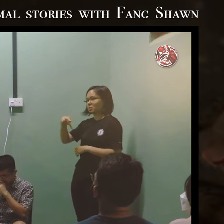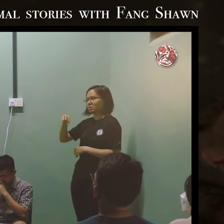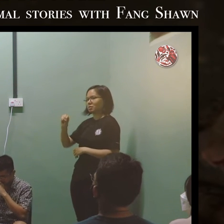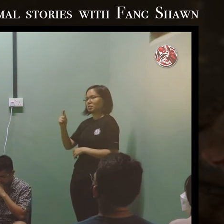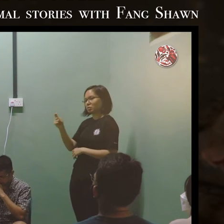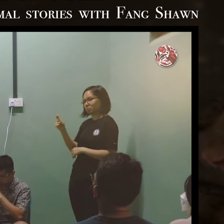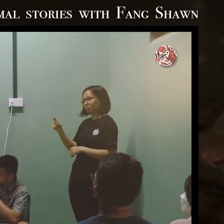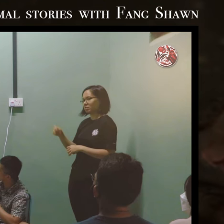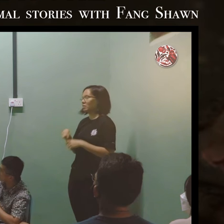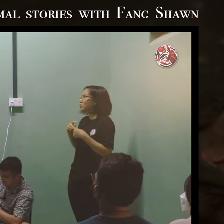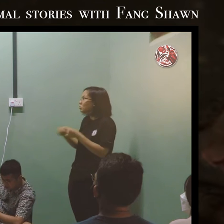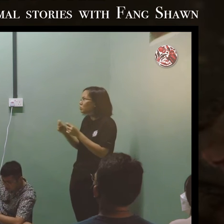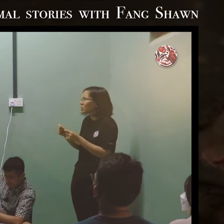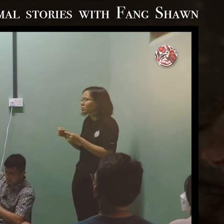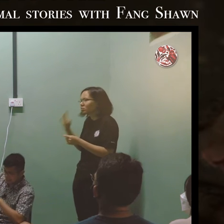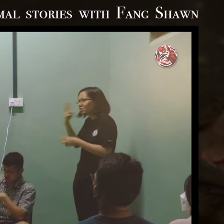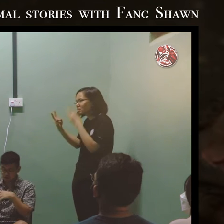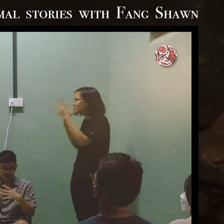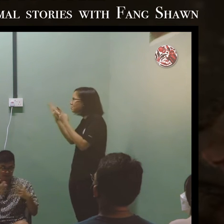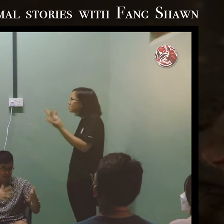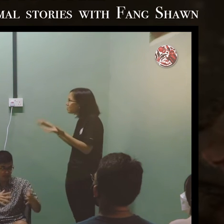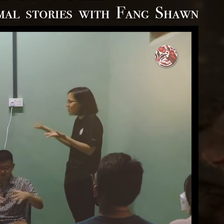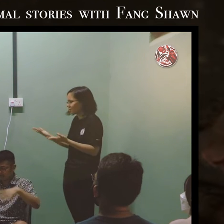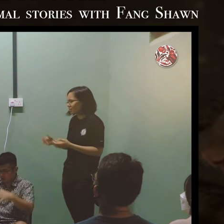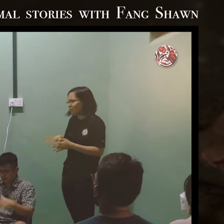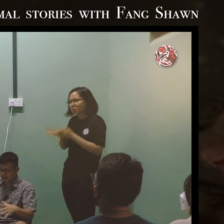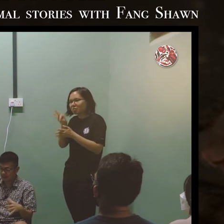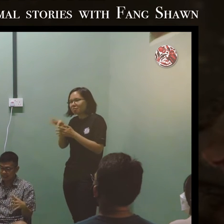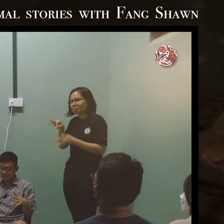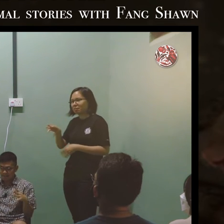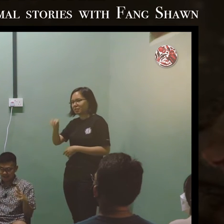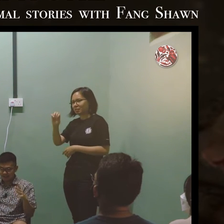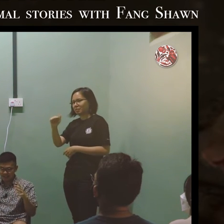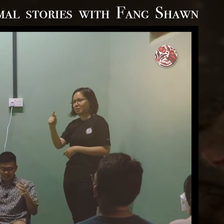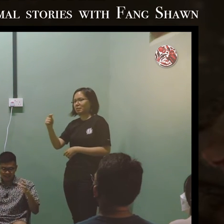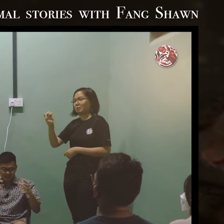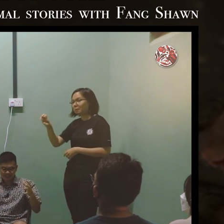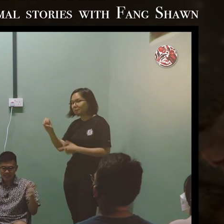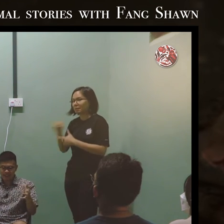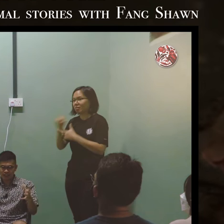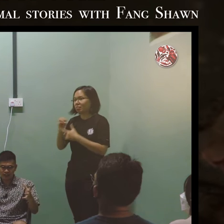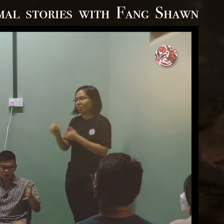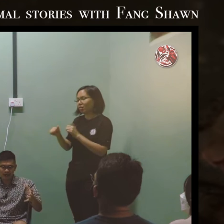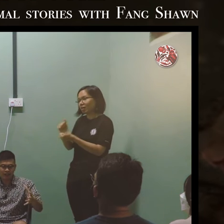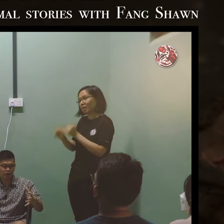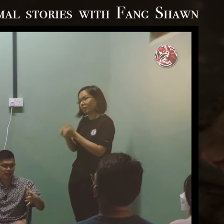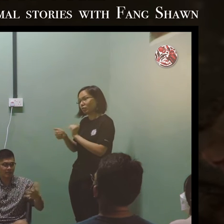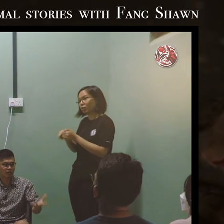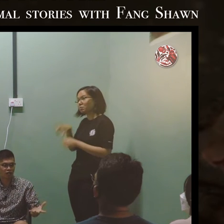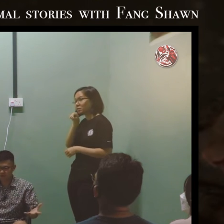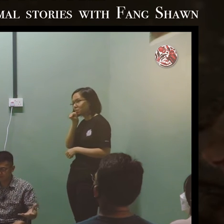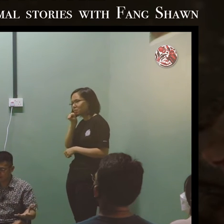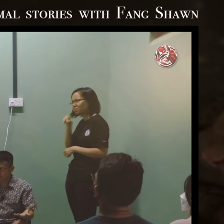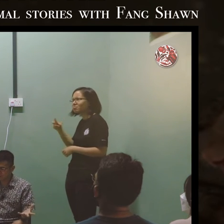happening is this bird is on heightened alert. It's trying to find a mate or find its competitor. But the thing is, it doesn't see anything despite hearing a